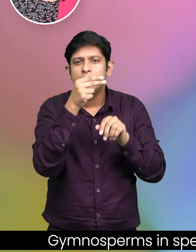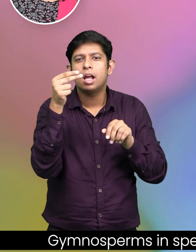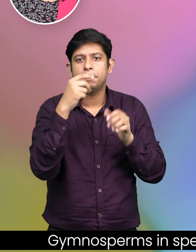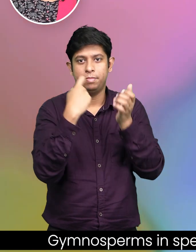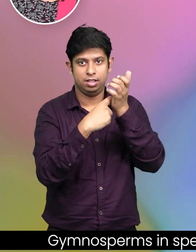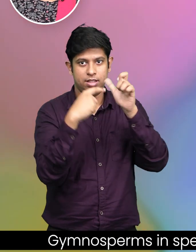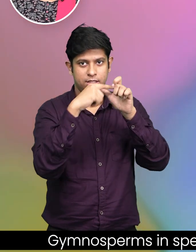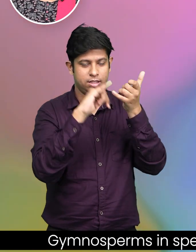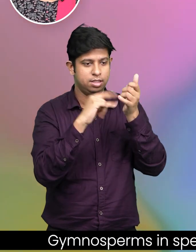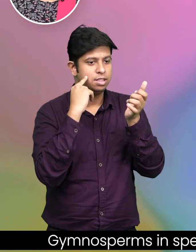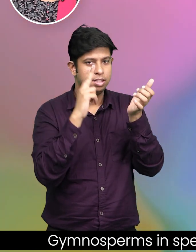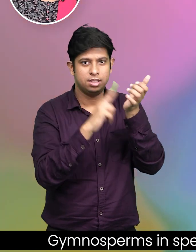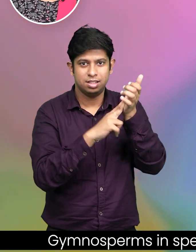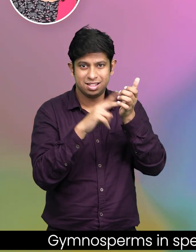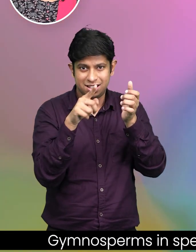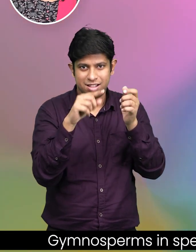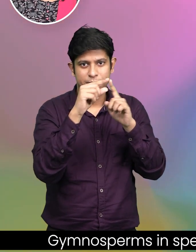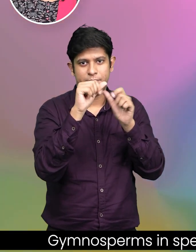resin passages.